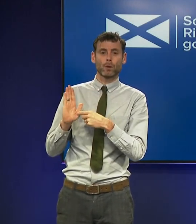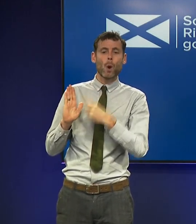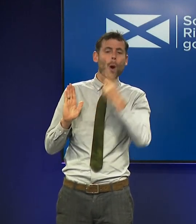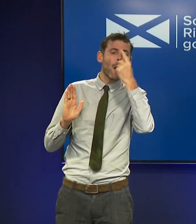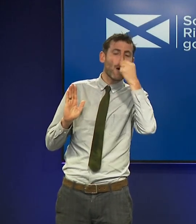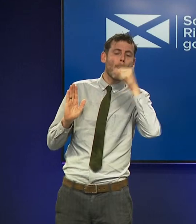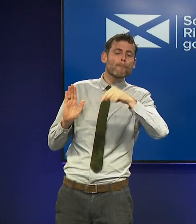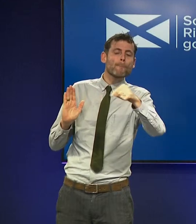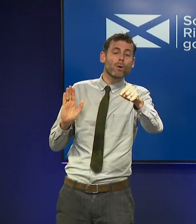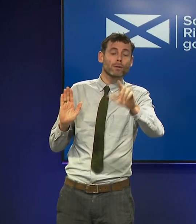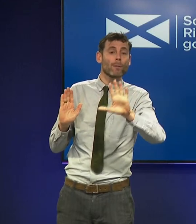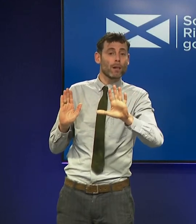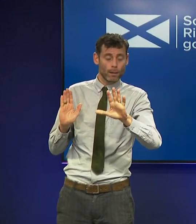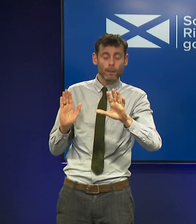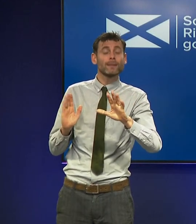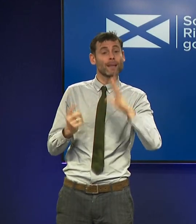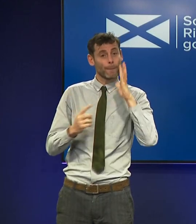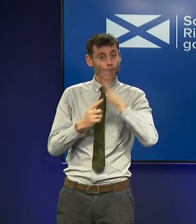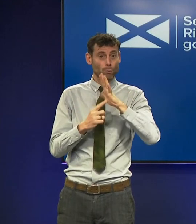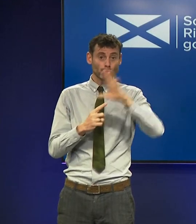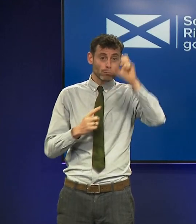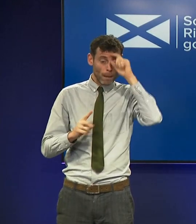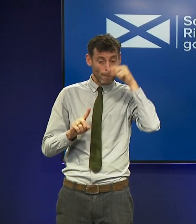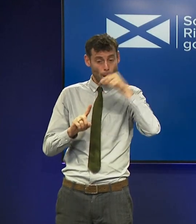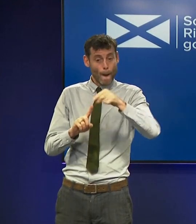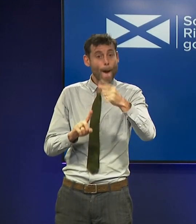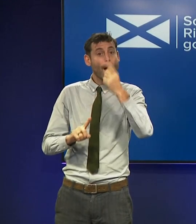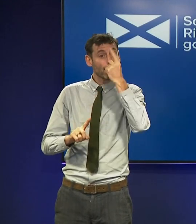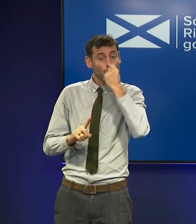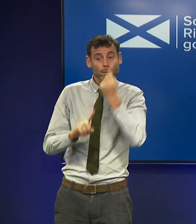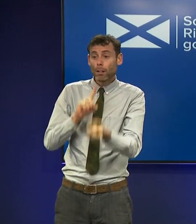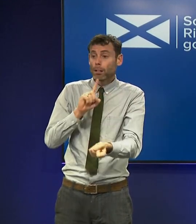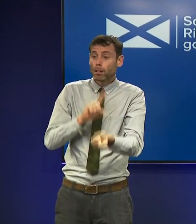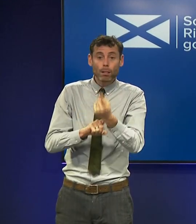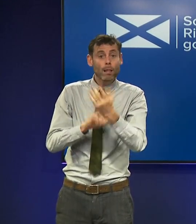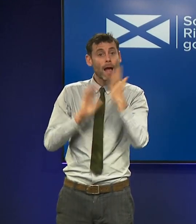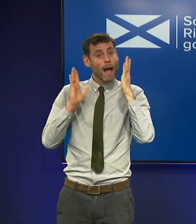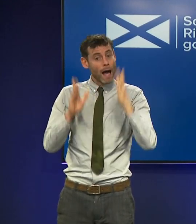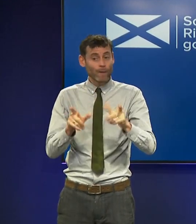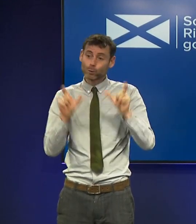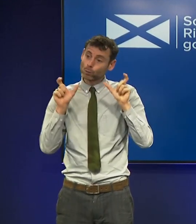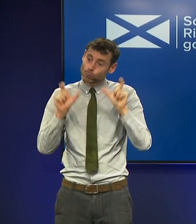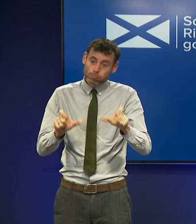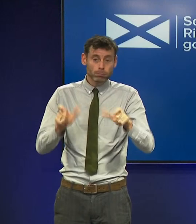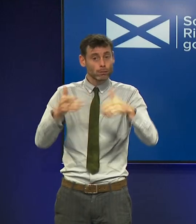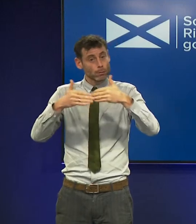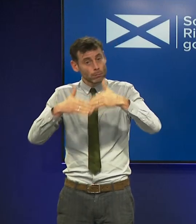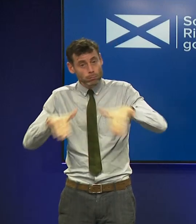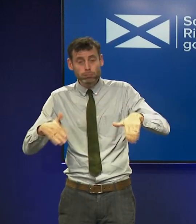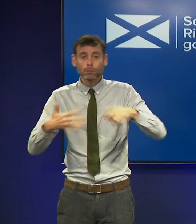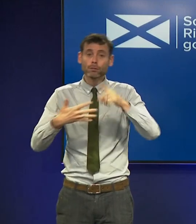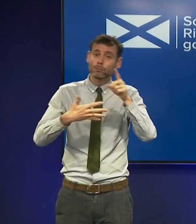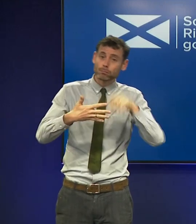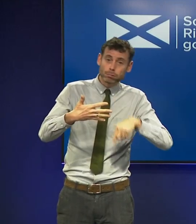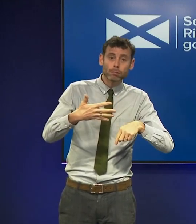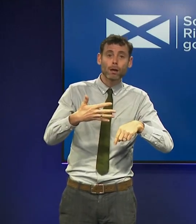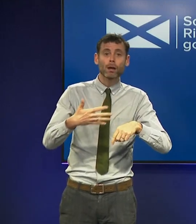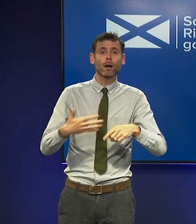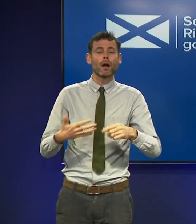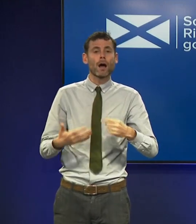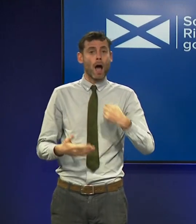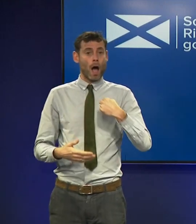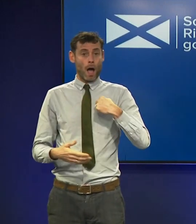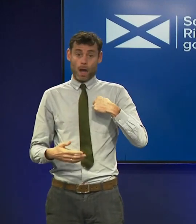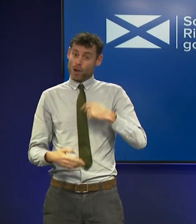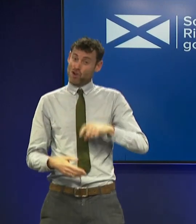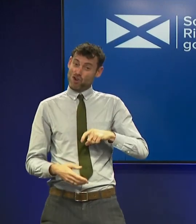And equally, it's sensible to keep our minds open. In terms of how confident am I?